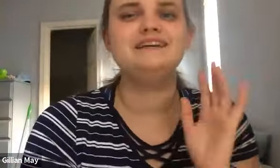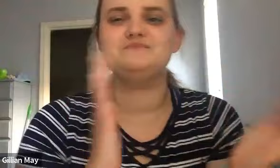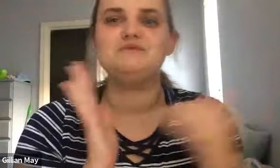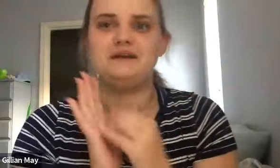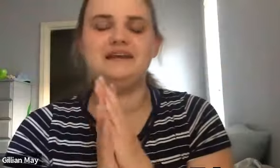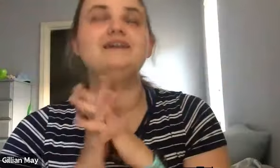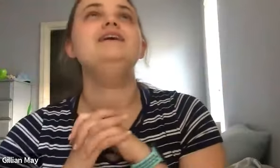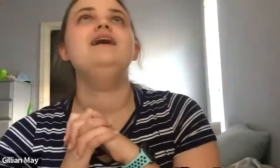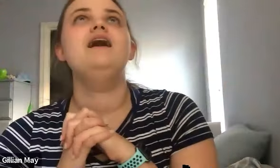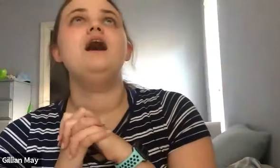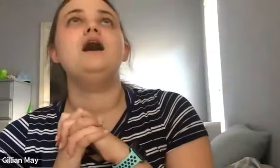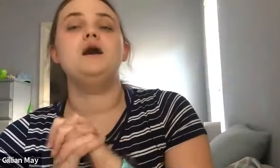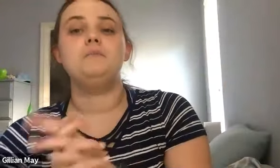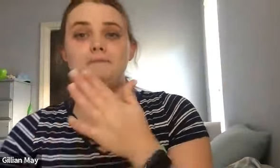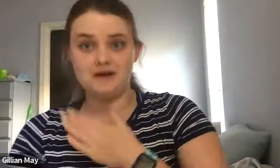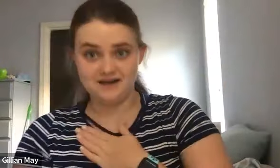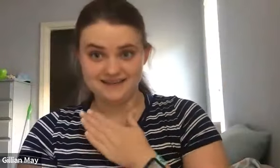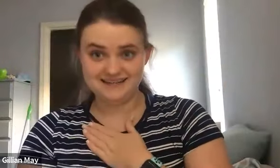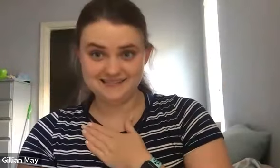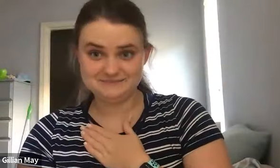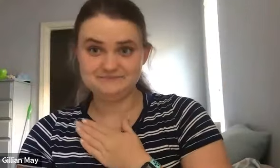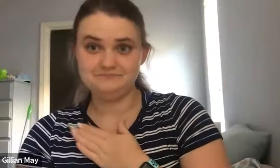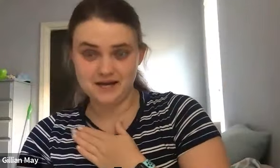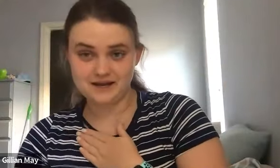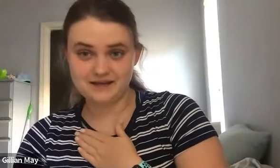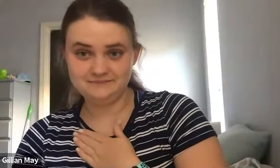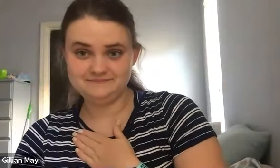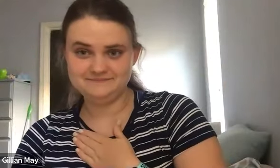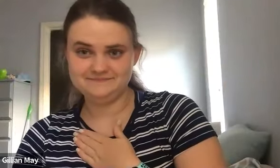just me repeating it. Mine, my,